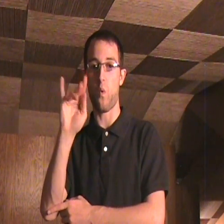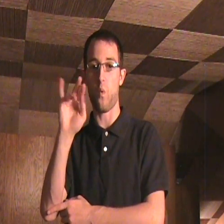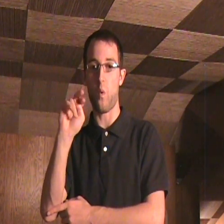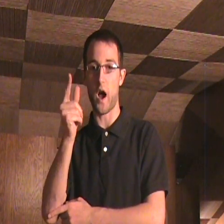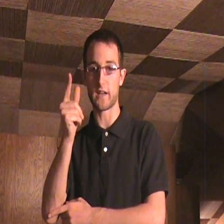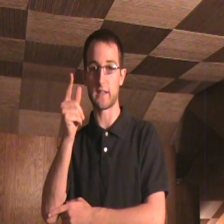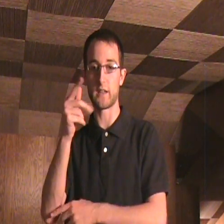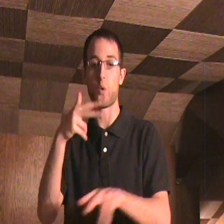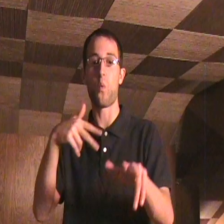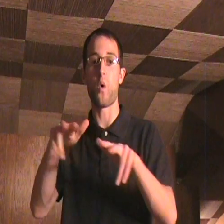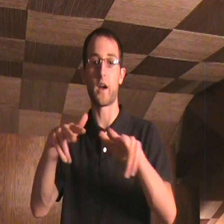What does ing say?